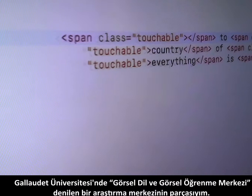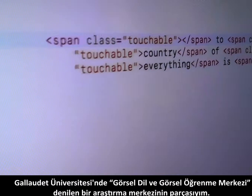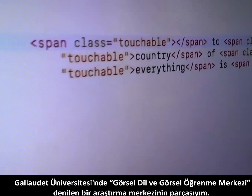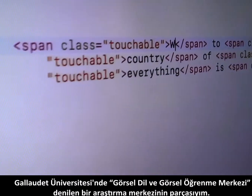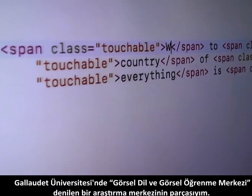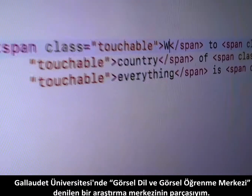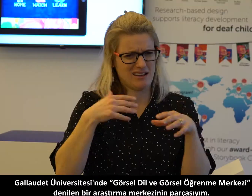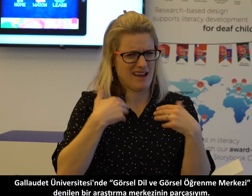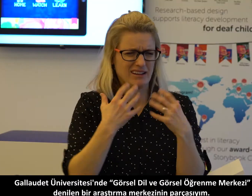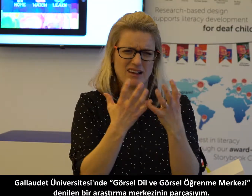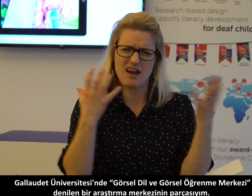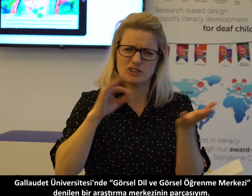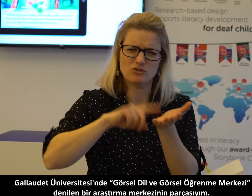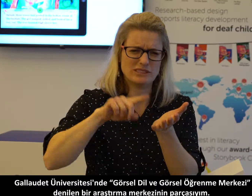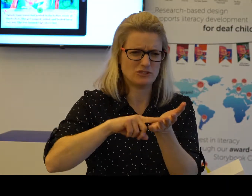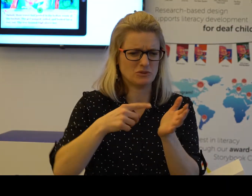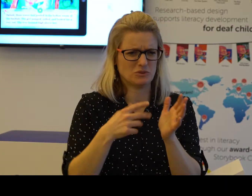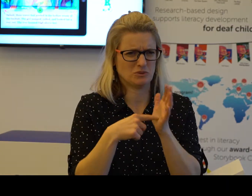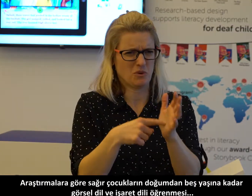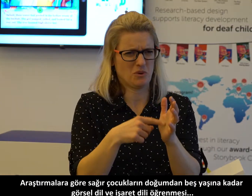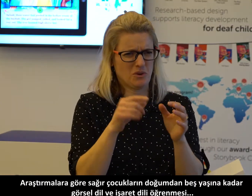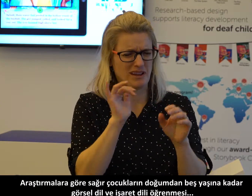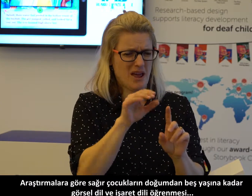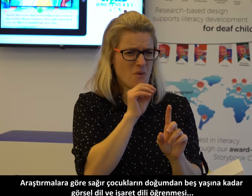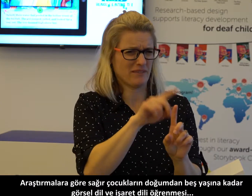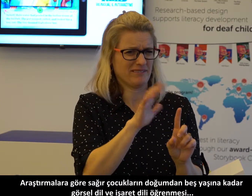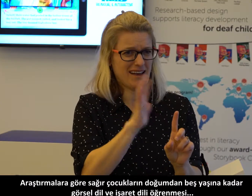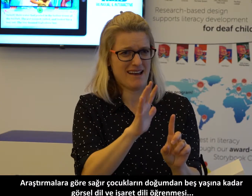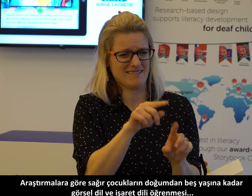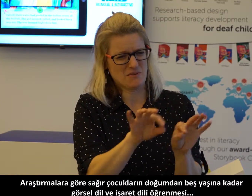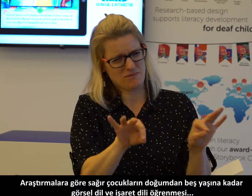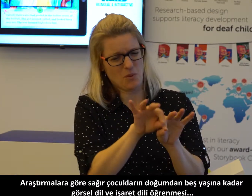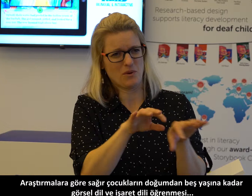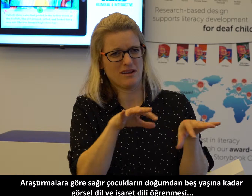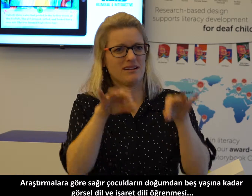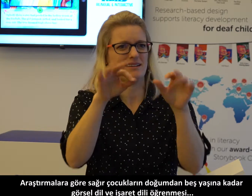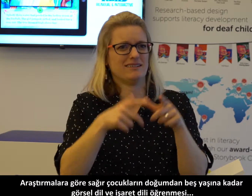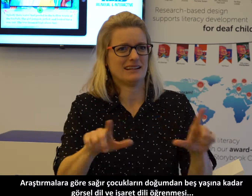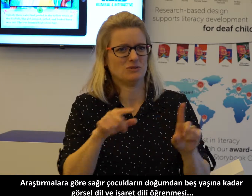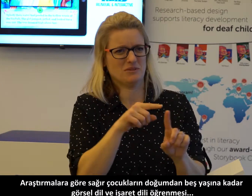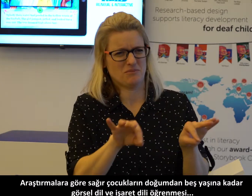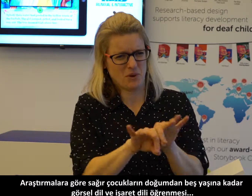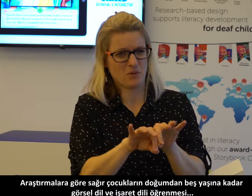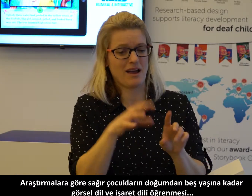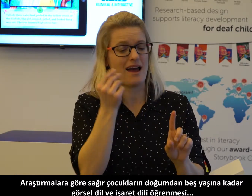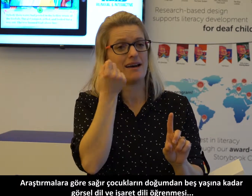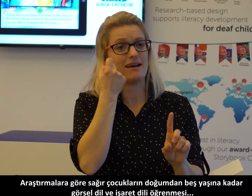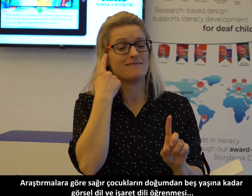Visual Language and Visual Learning Center. And we have a lot of research that shows that that age from birth until age 5